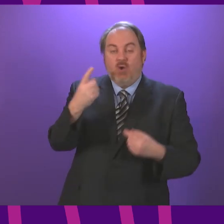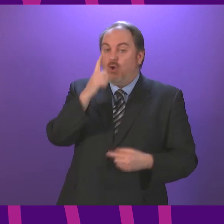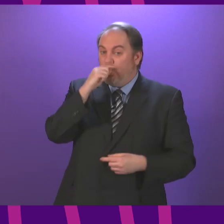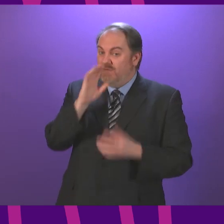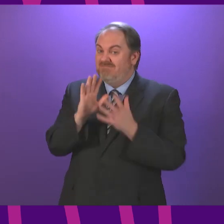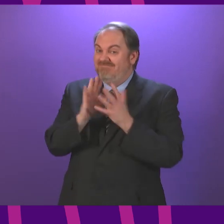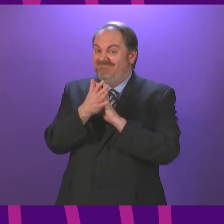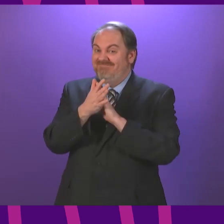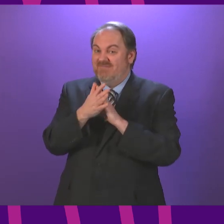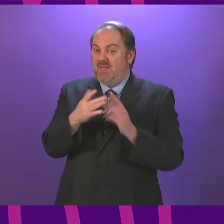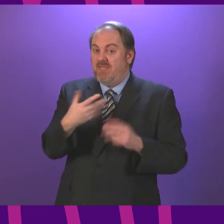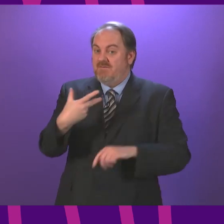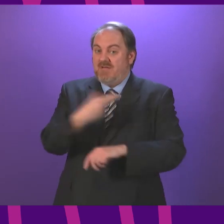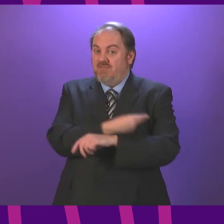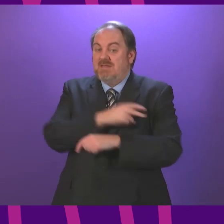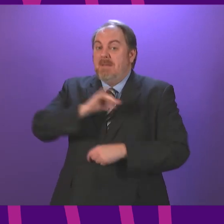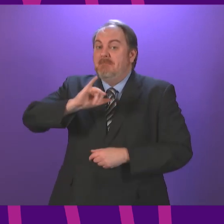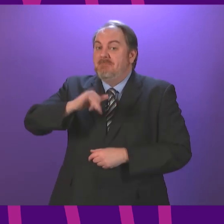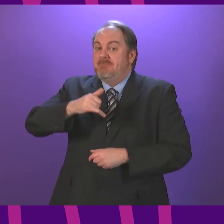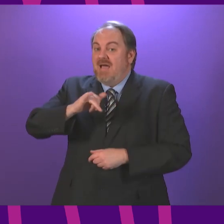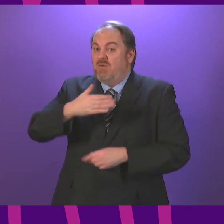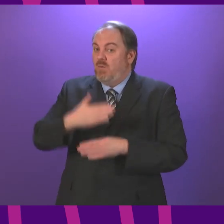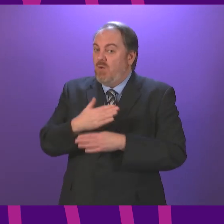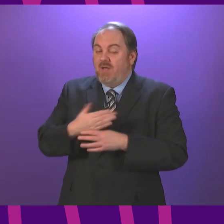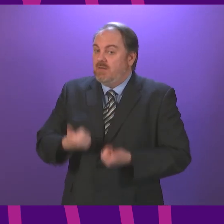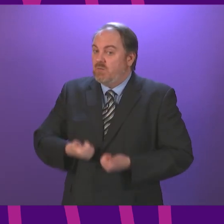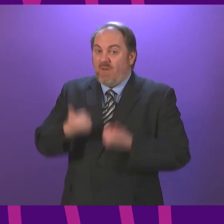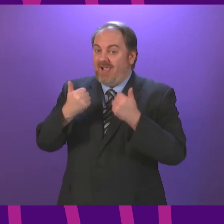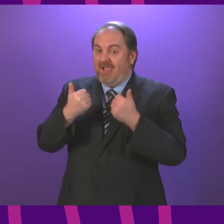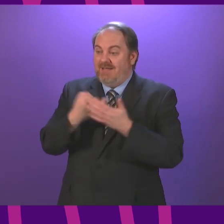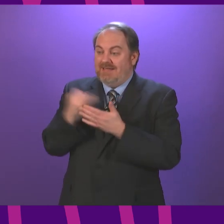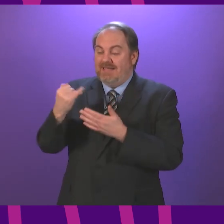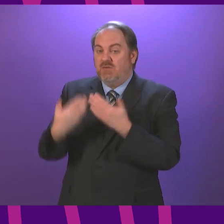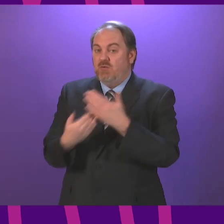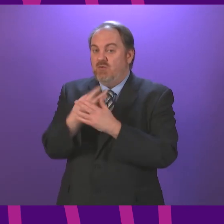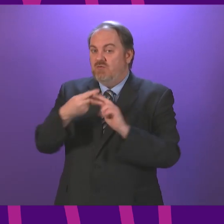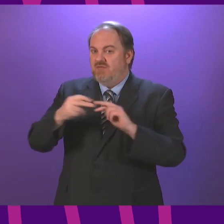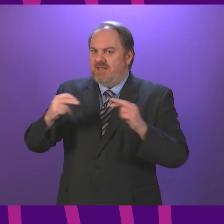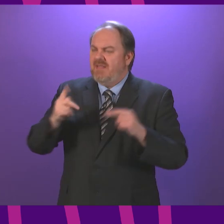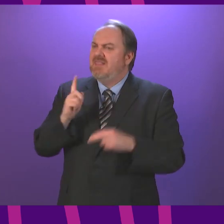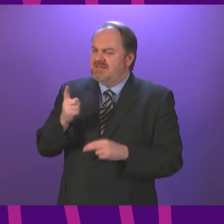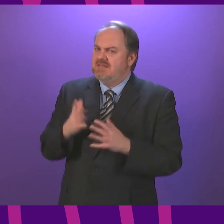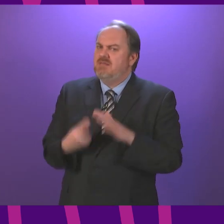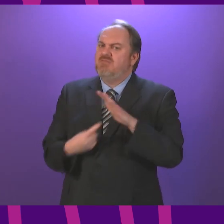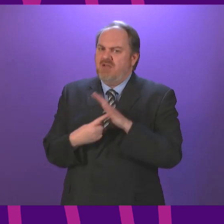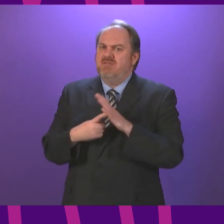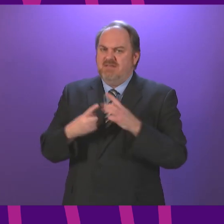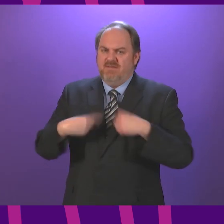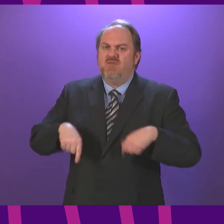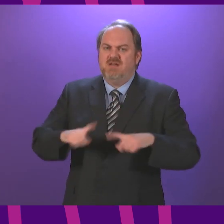of the vaccine. So this is one of the most serious challenges and top priorities that we have in the weeks to come.